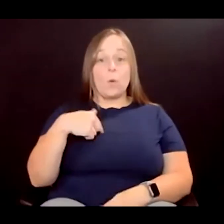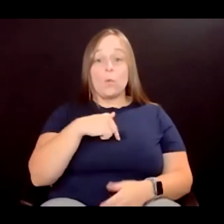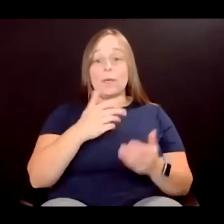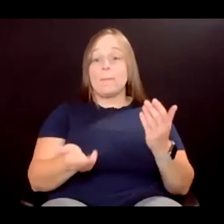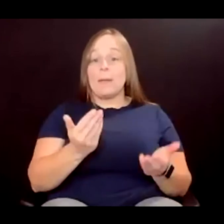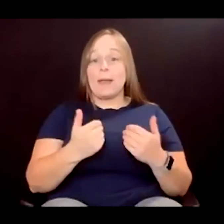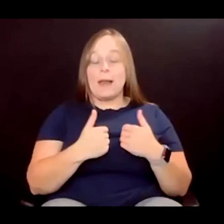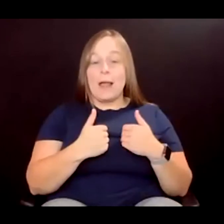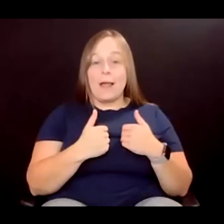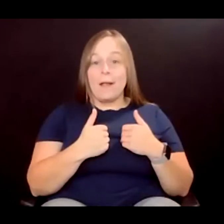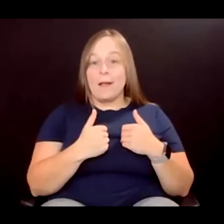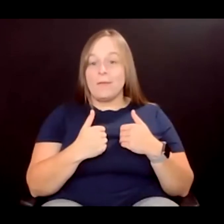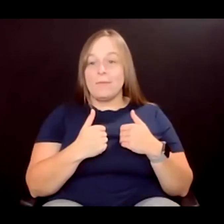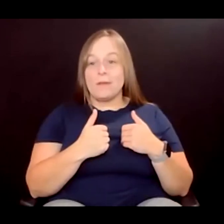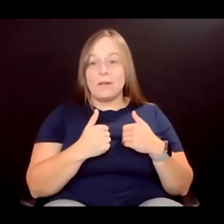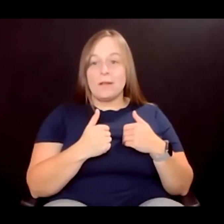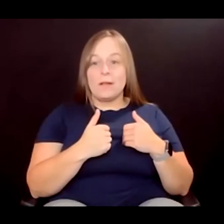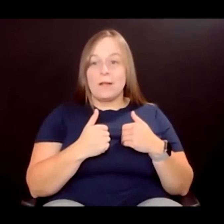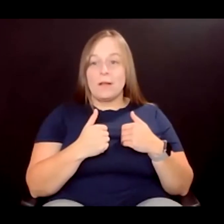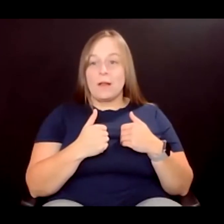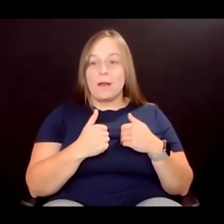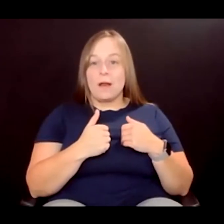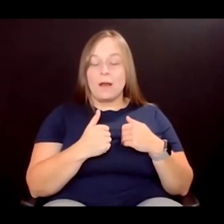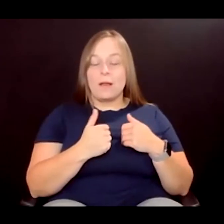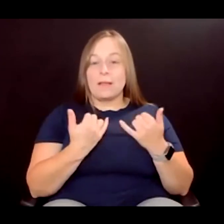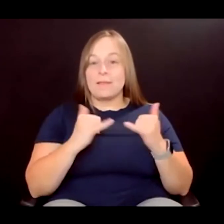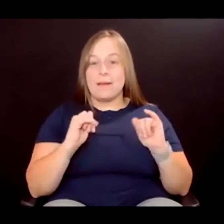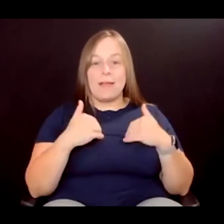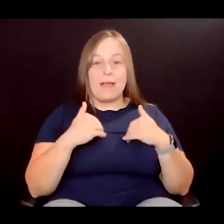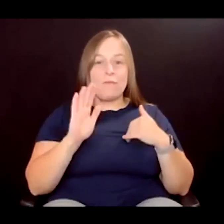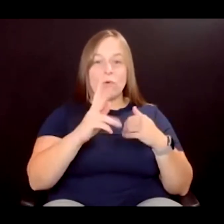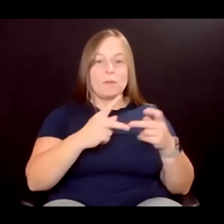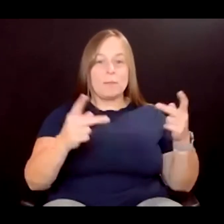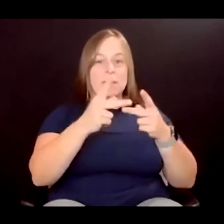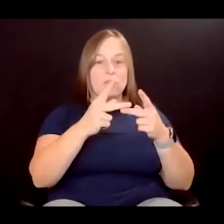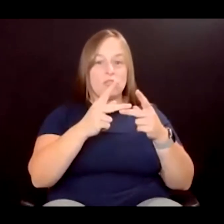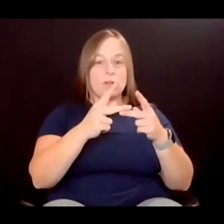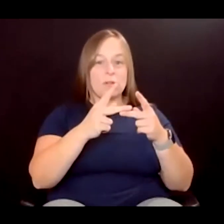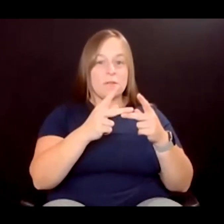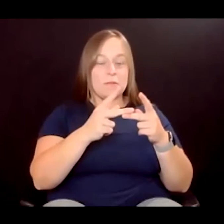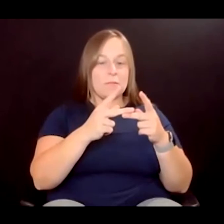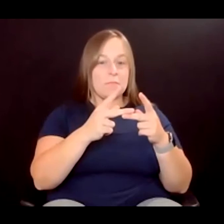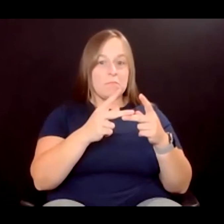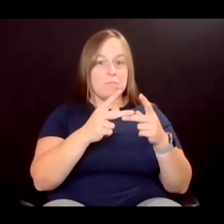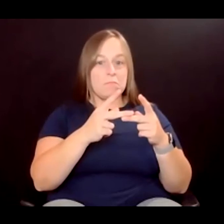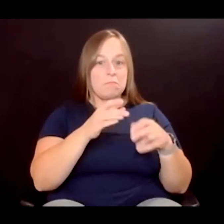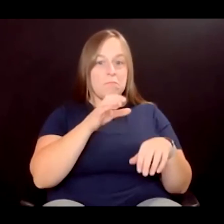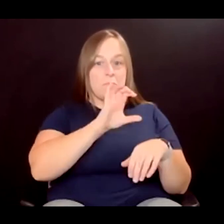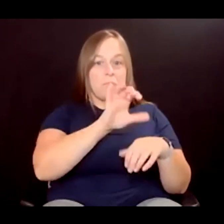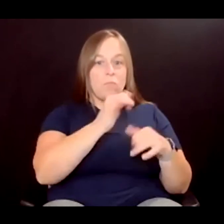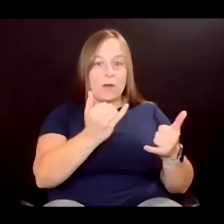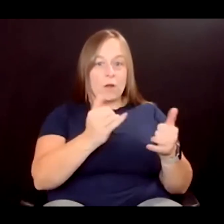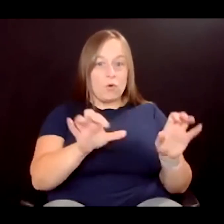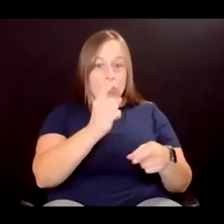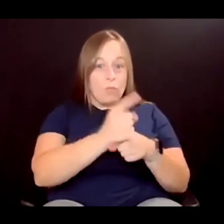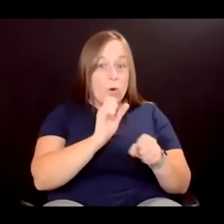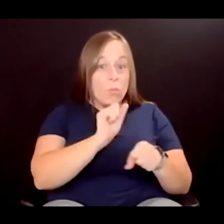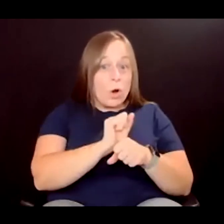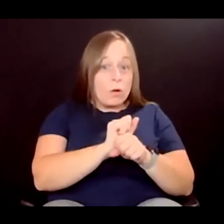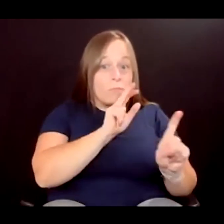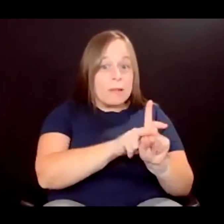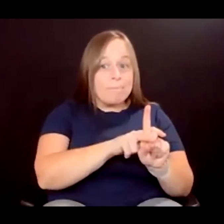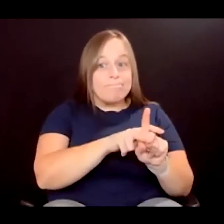them. When we remove them, they are removed to private land that's owned by the removal company,